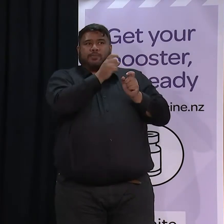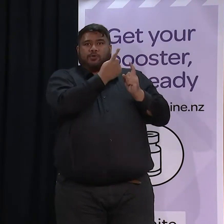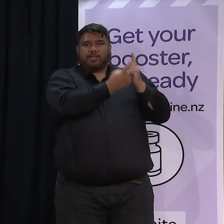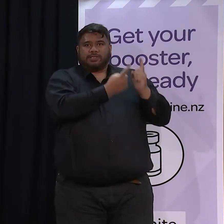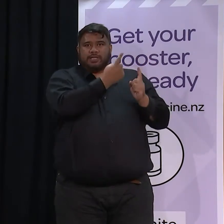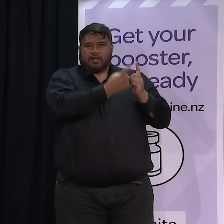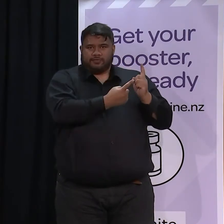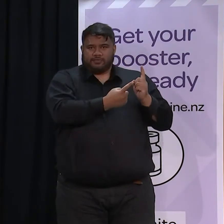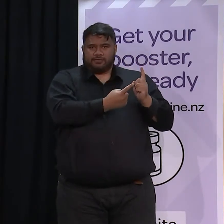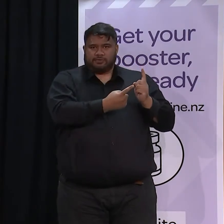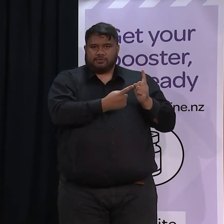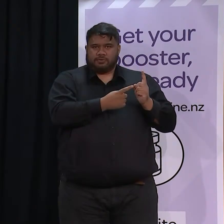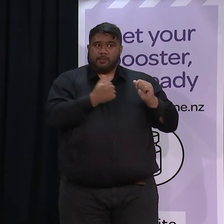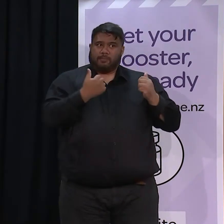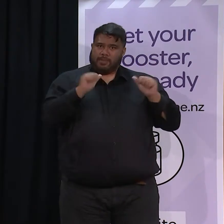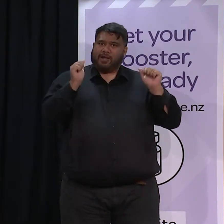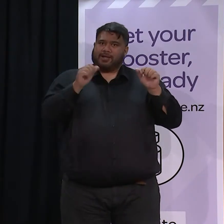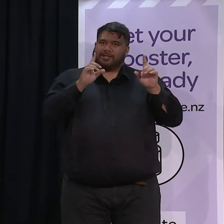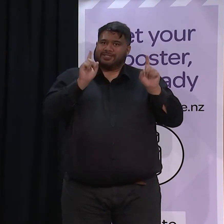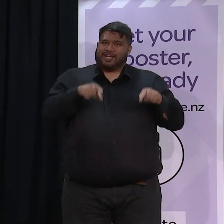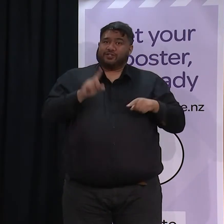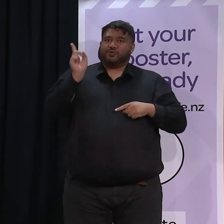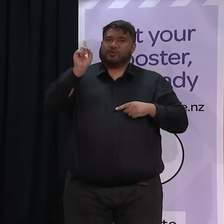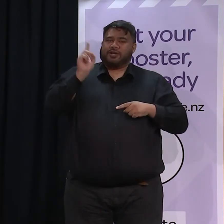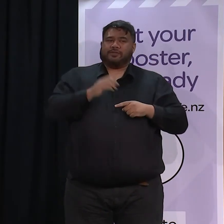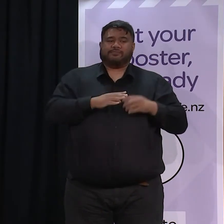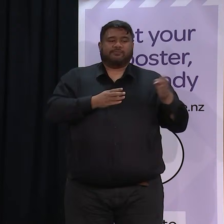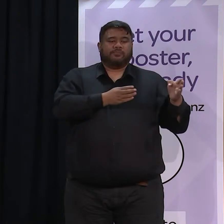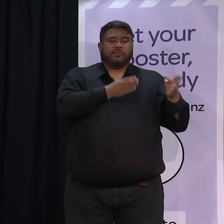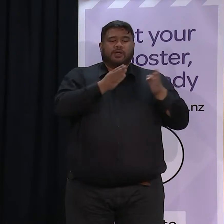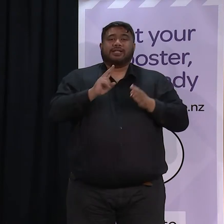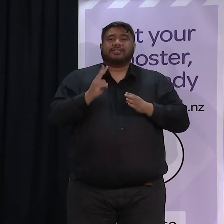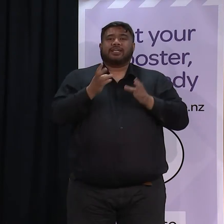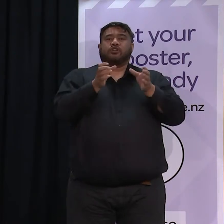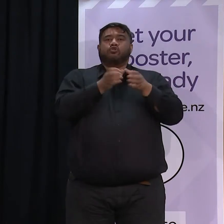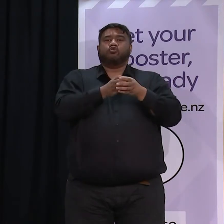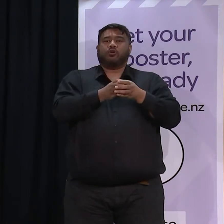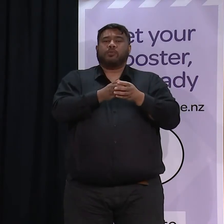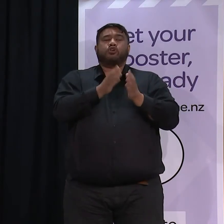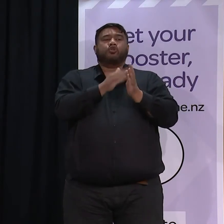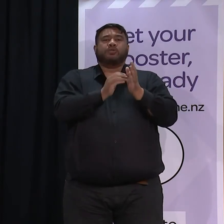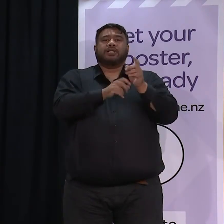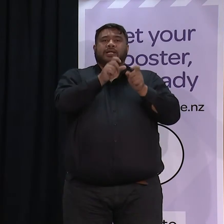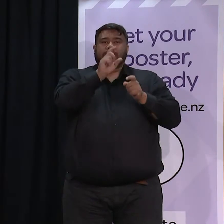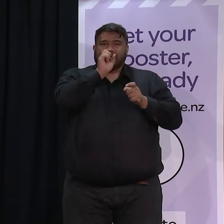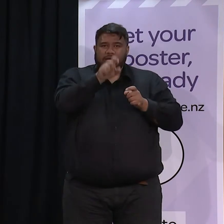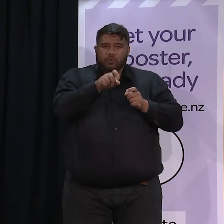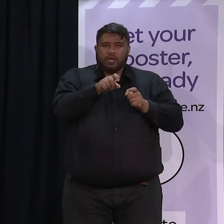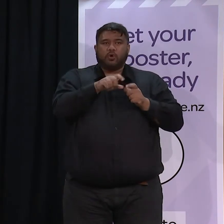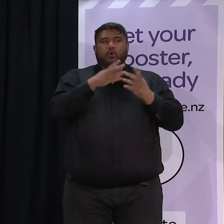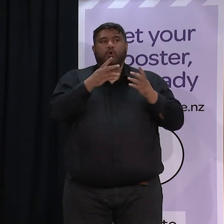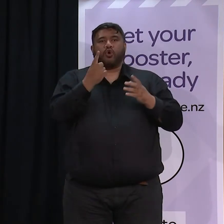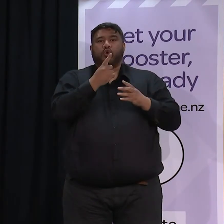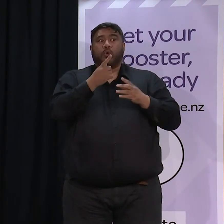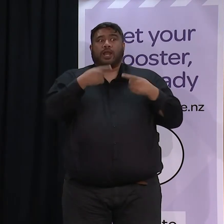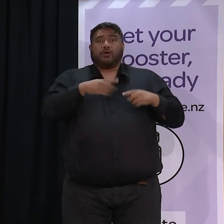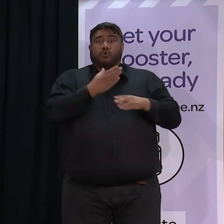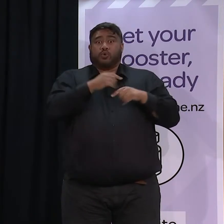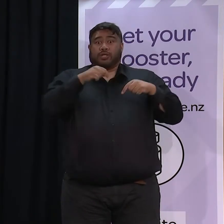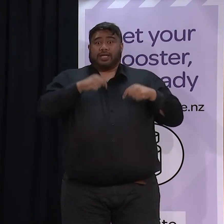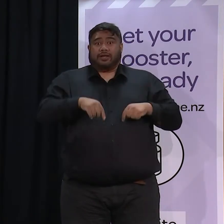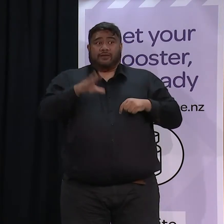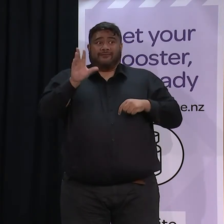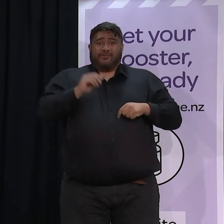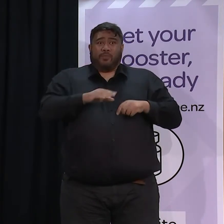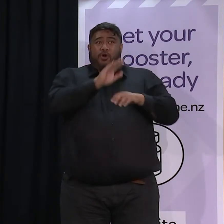today. The second group, Step 2, is made up of returning Kiwis and eligible critical workers from the rest of the world and was scheduled